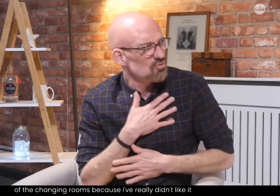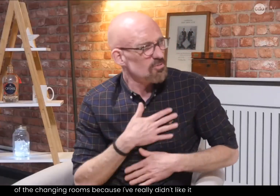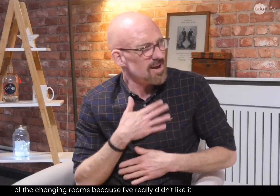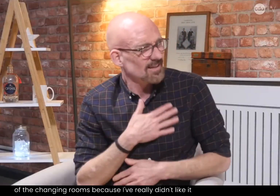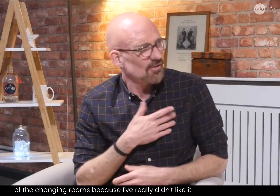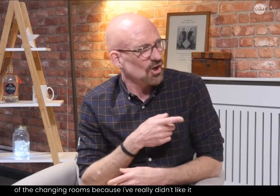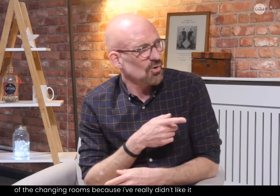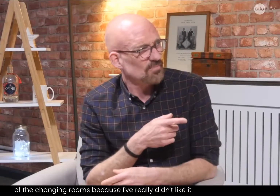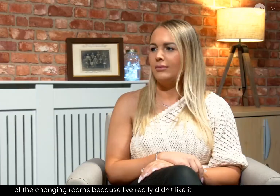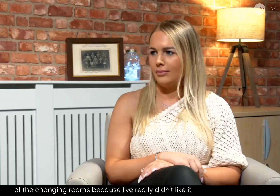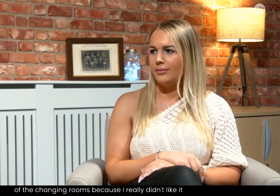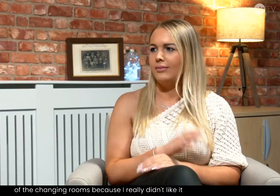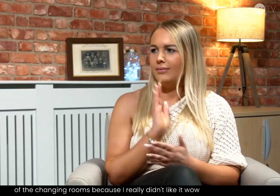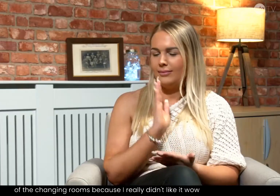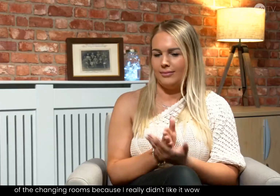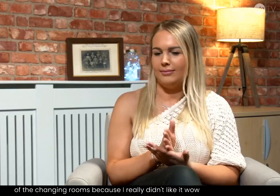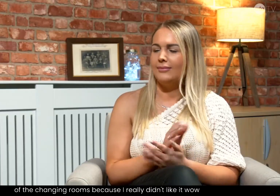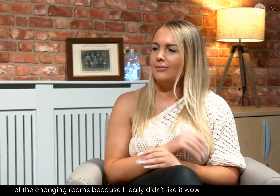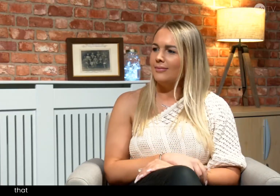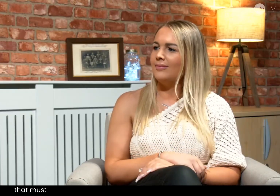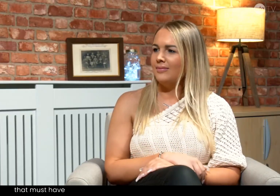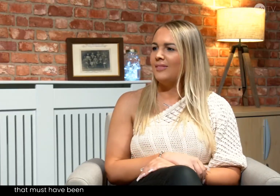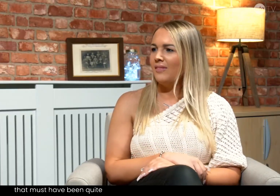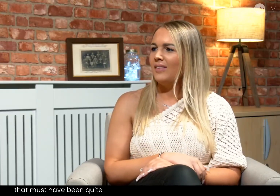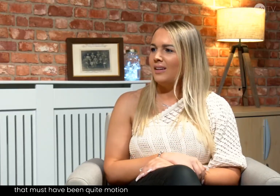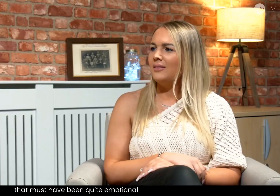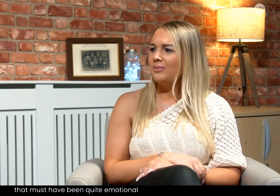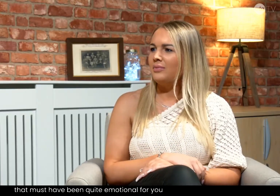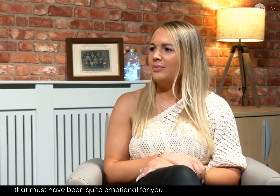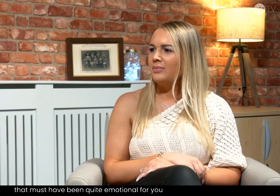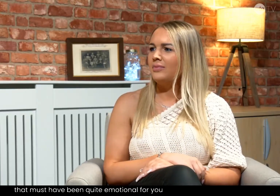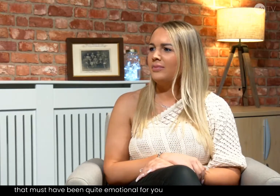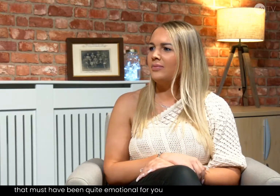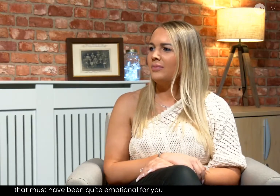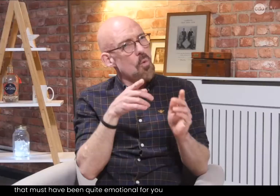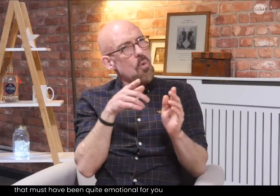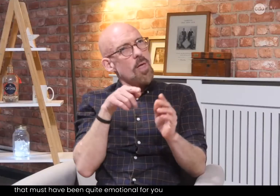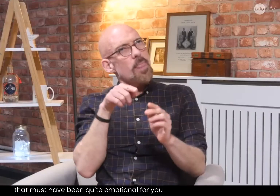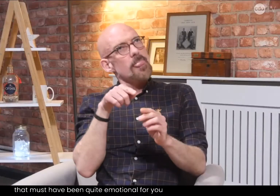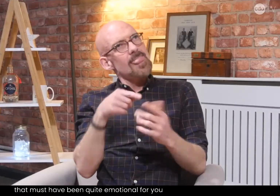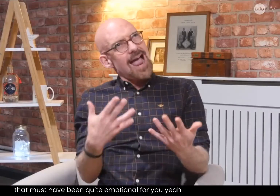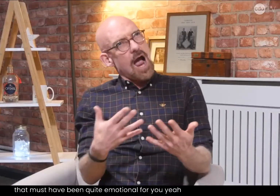Wow. That must have been quite emotional for you. Yeah, definitely it was.